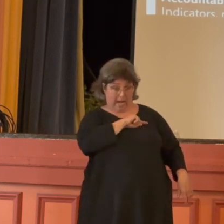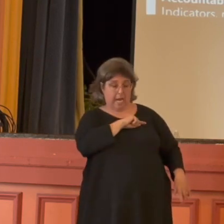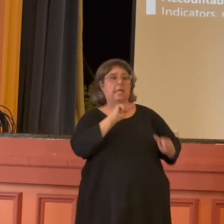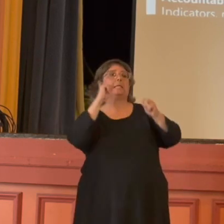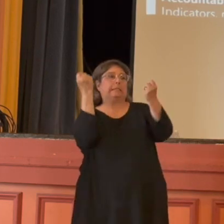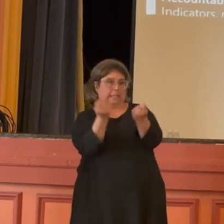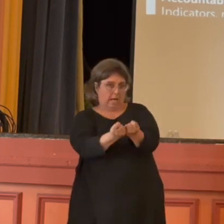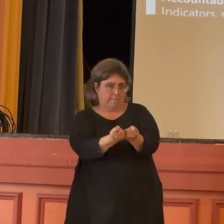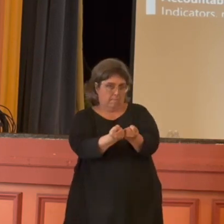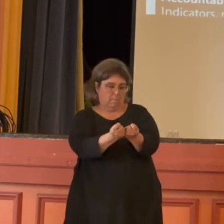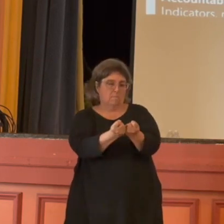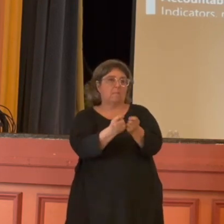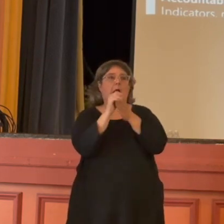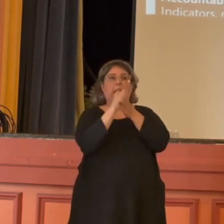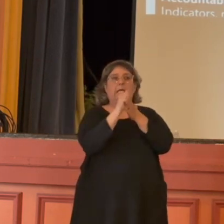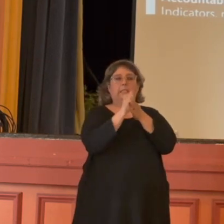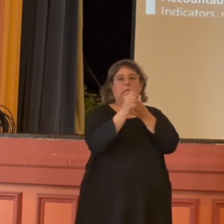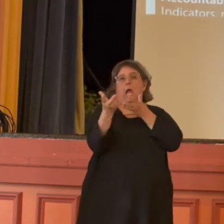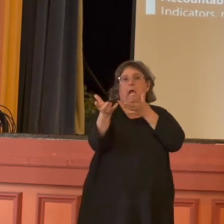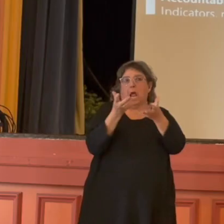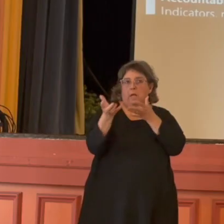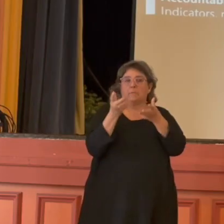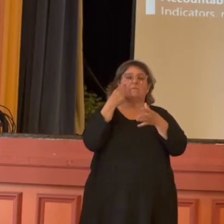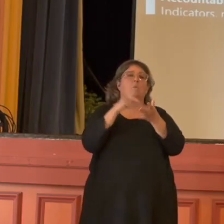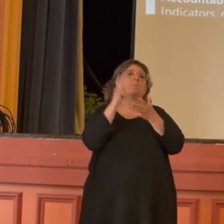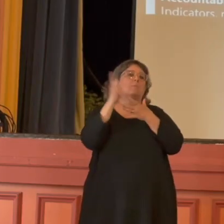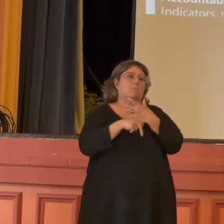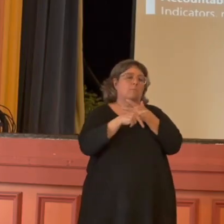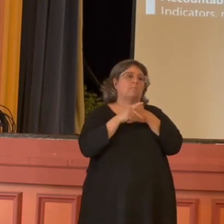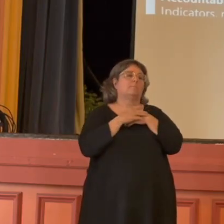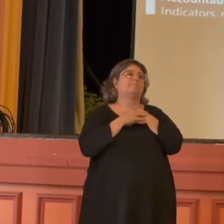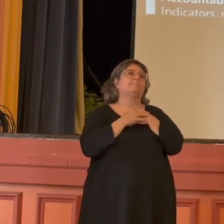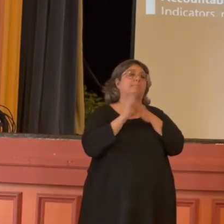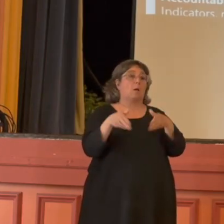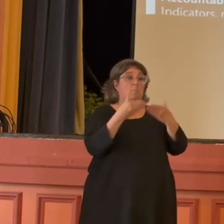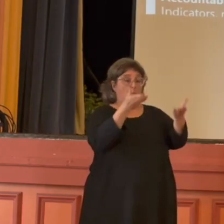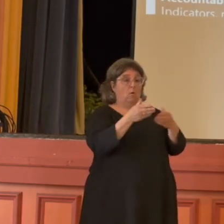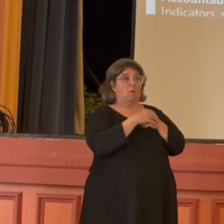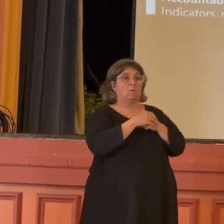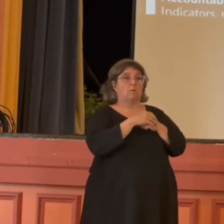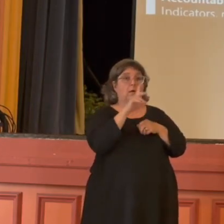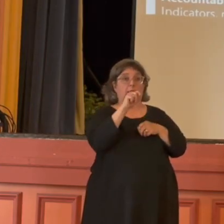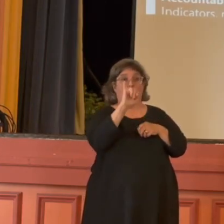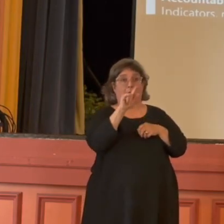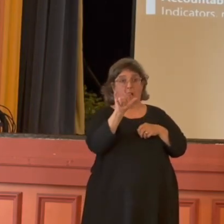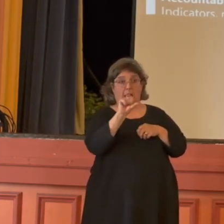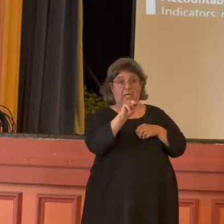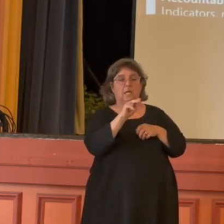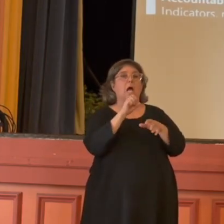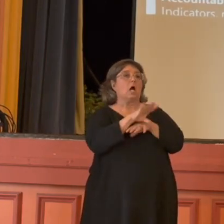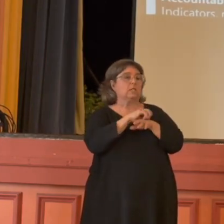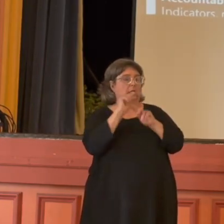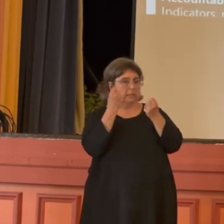team, who leads the engagement efforts for the program, proposed this to T.Y. Lin and the